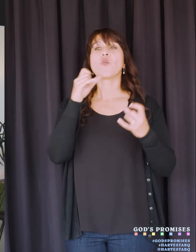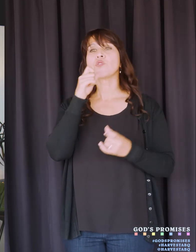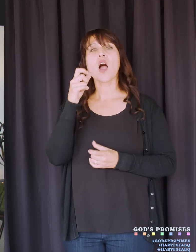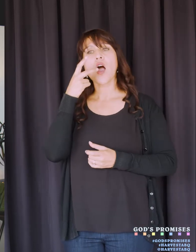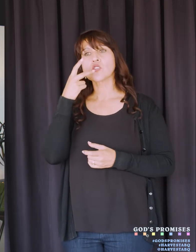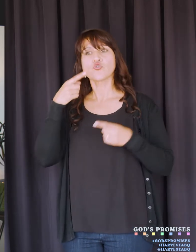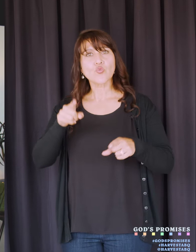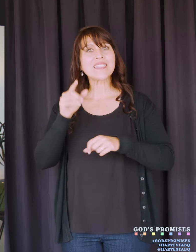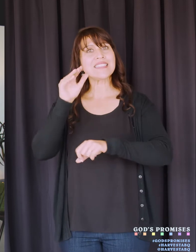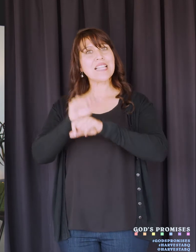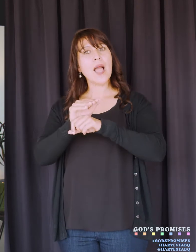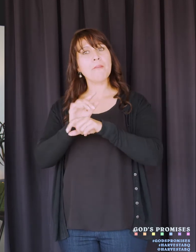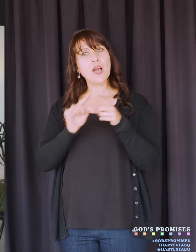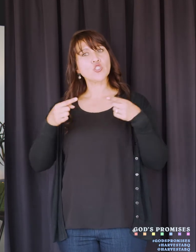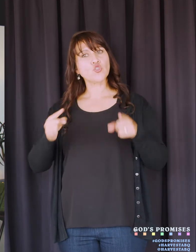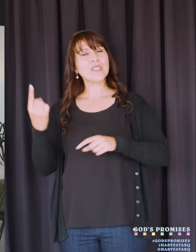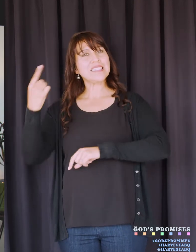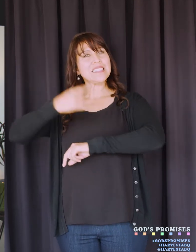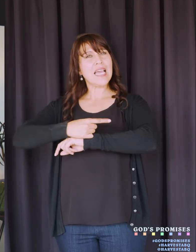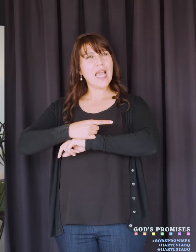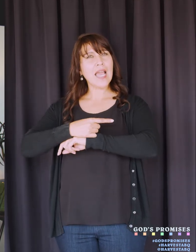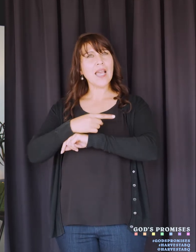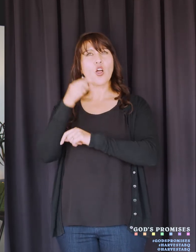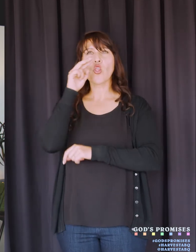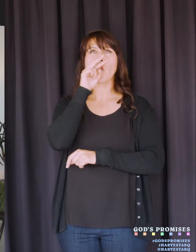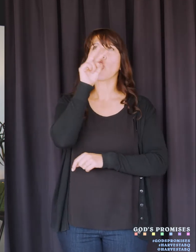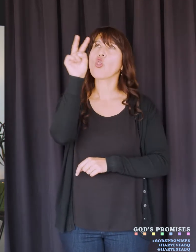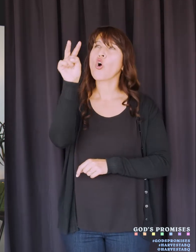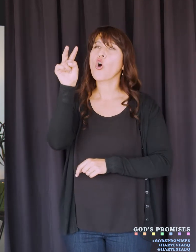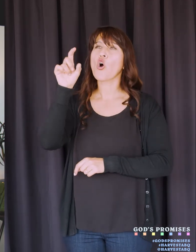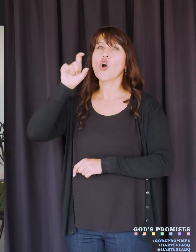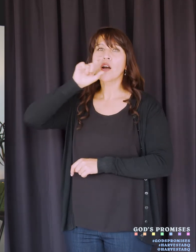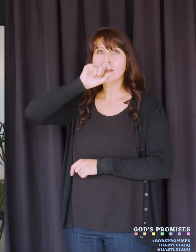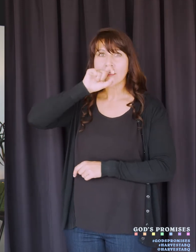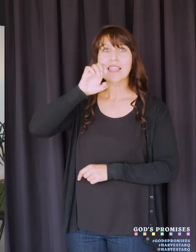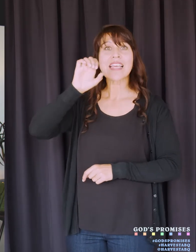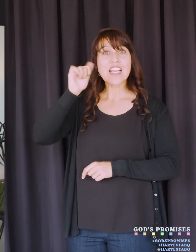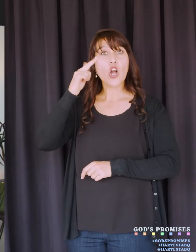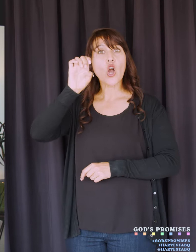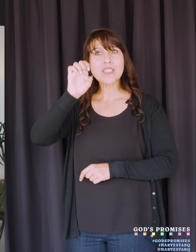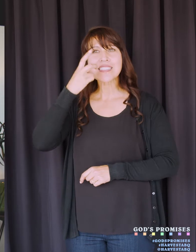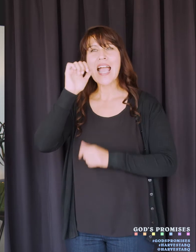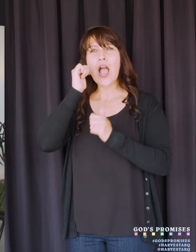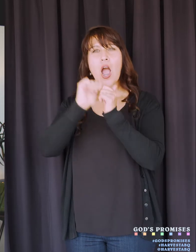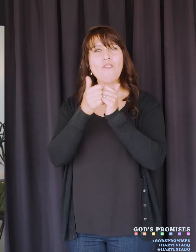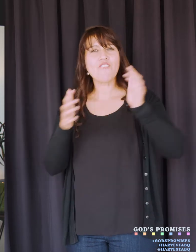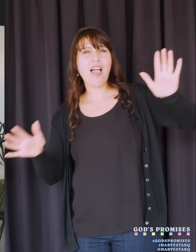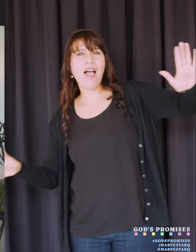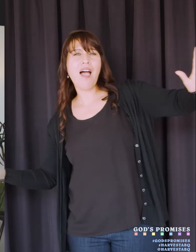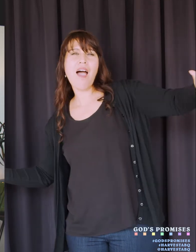at night, but this time in the day. What he's saying is, look at the eagle and watch how it flies. Watch how